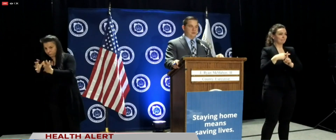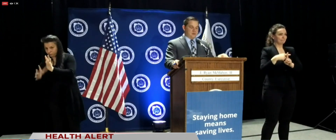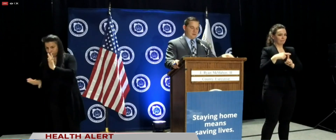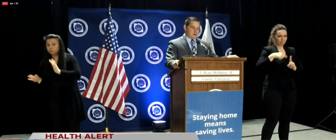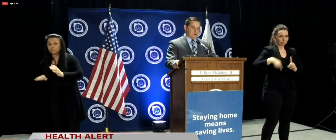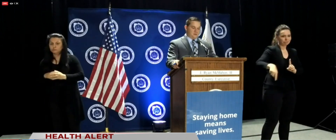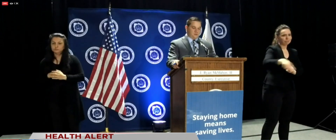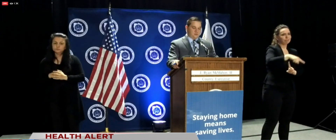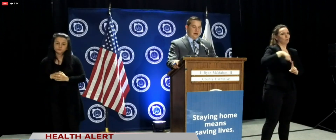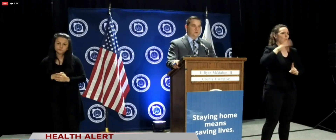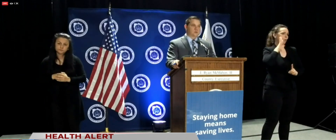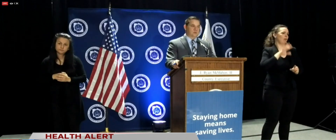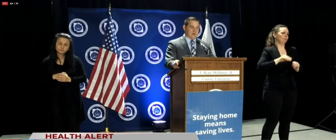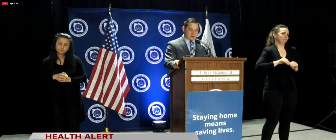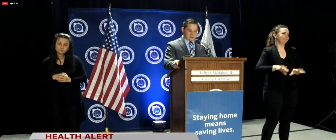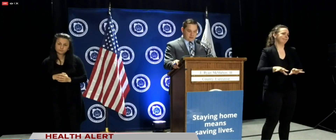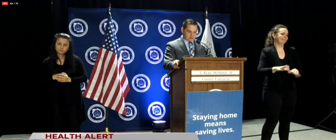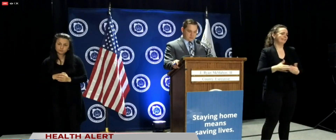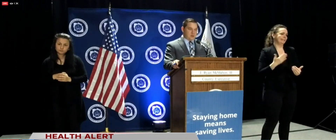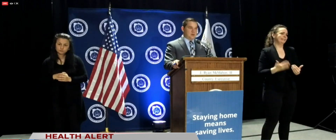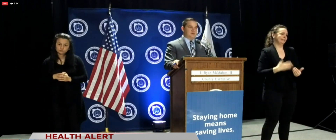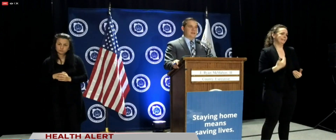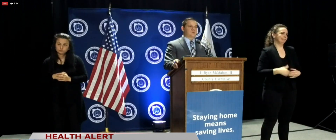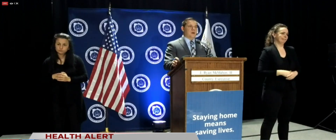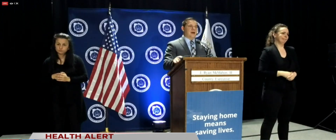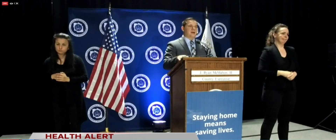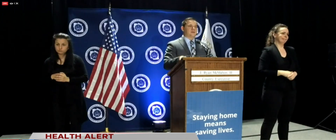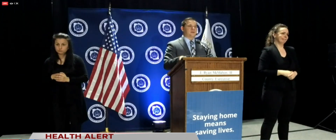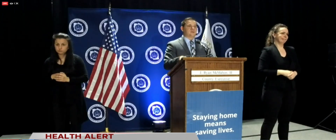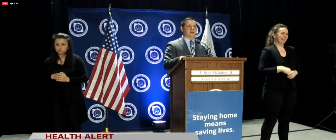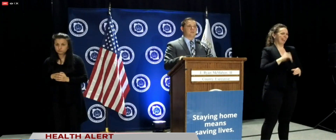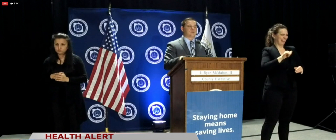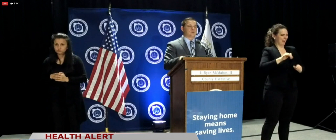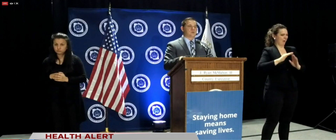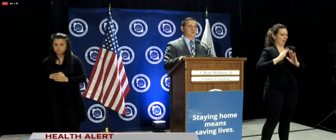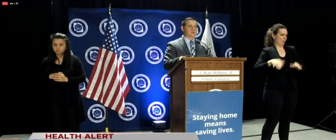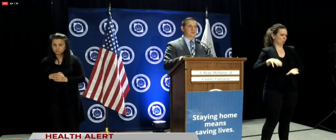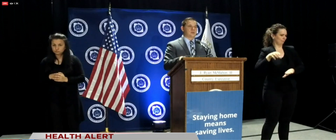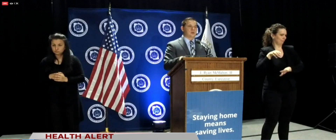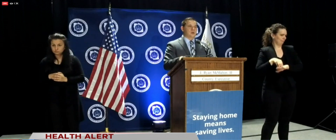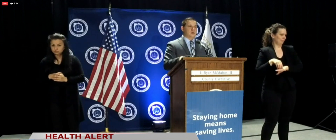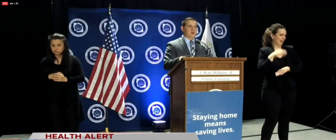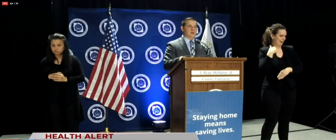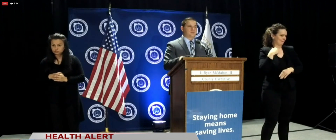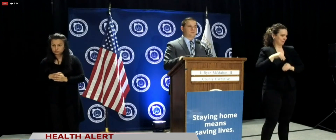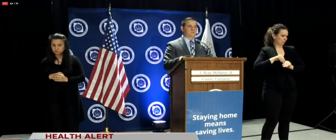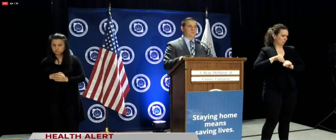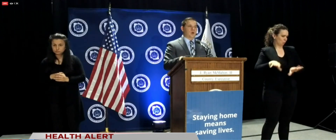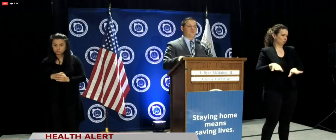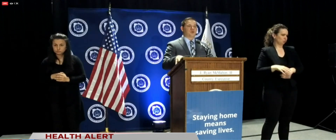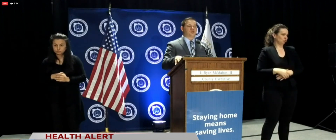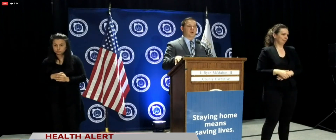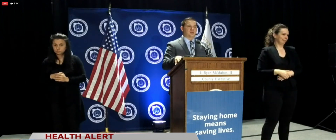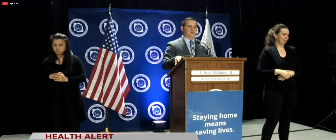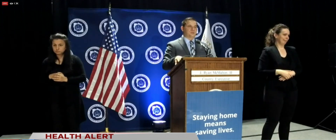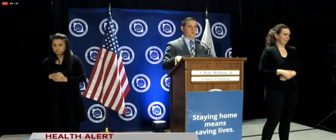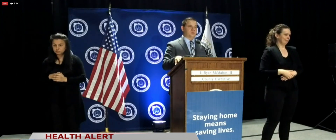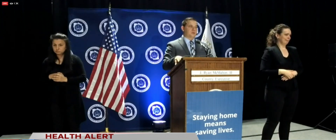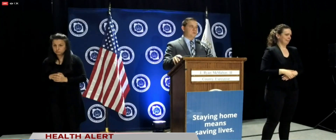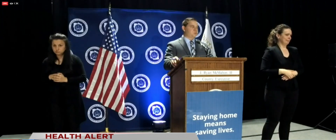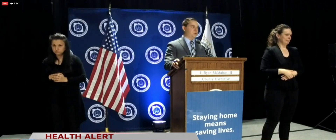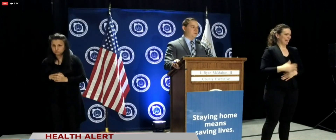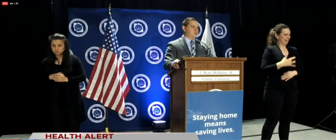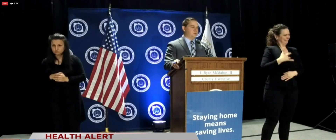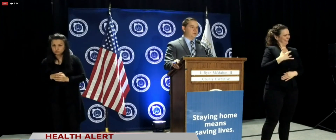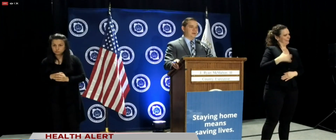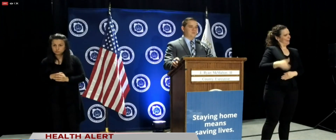represent. Those are household contacts. That's why sometimes you'll see our frustration when we give